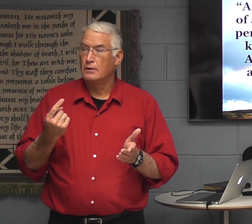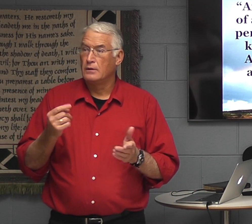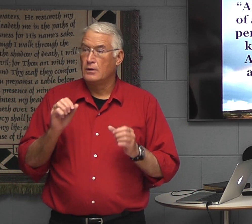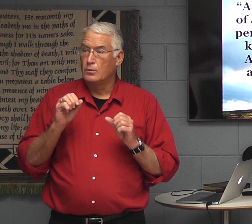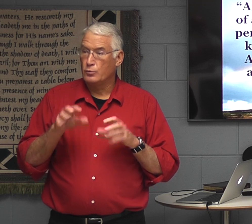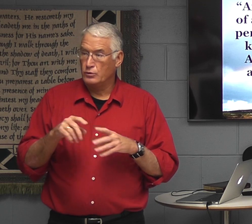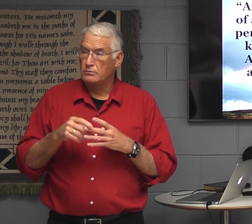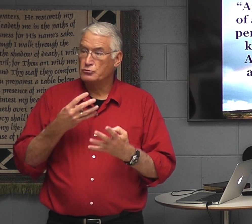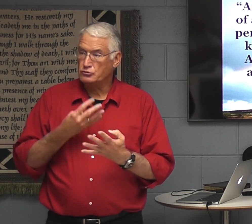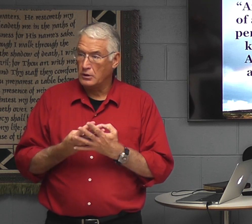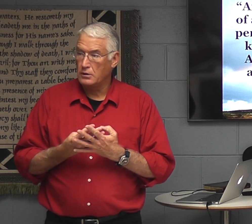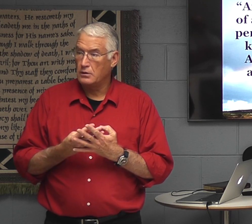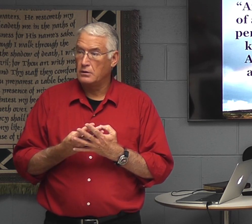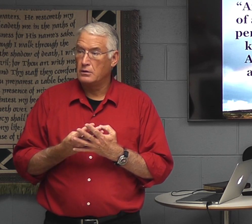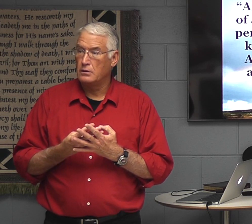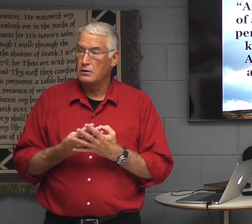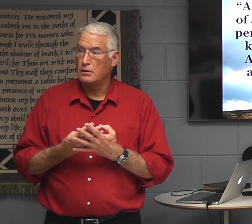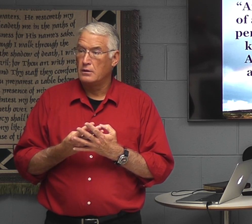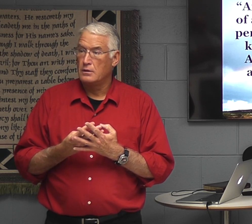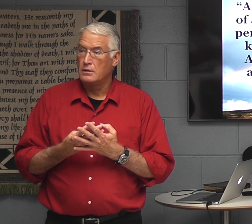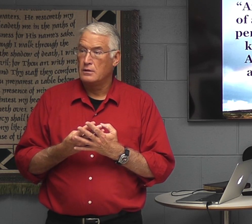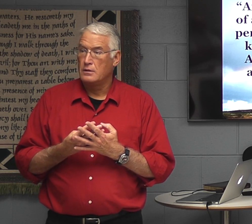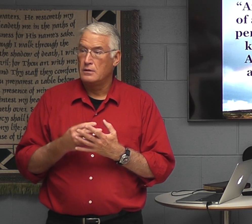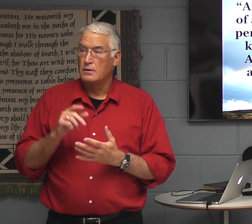If you kill someone and you get put in prison,